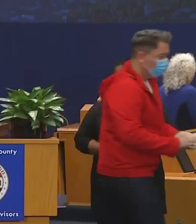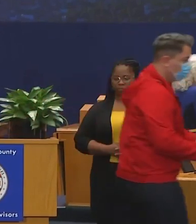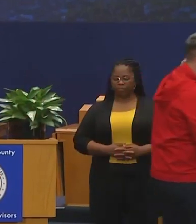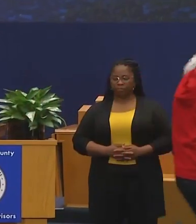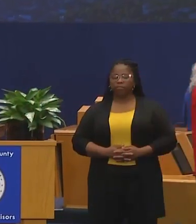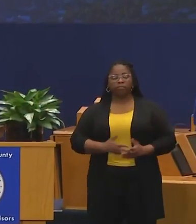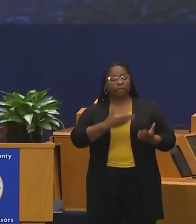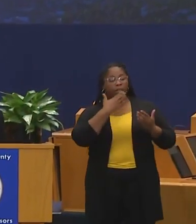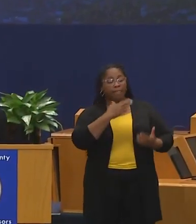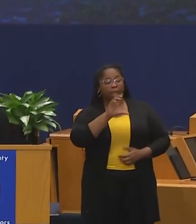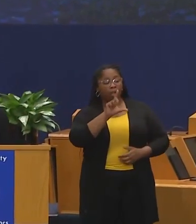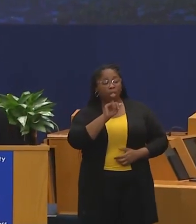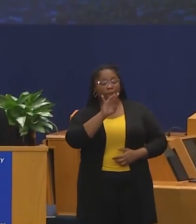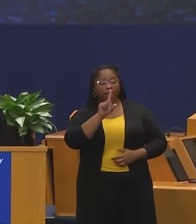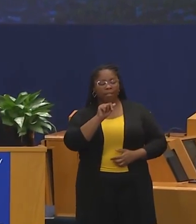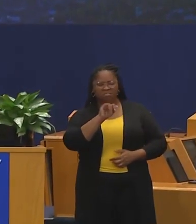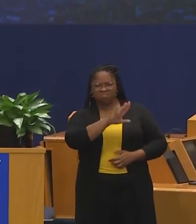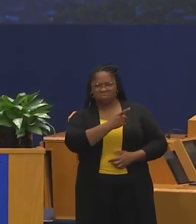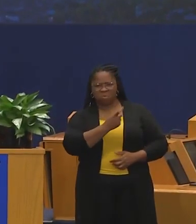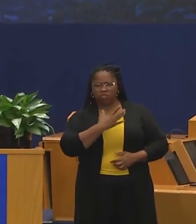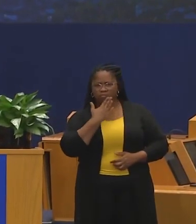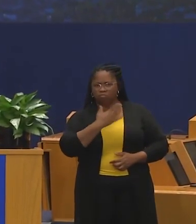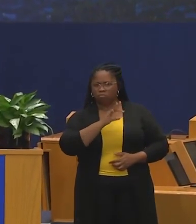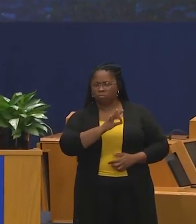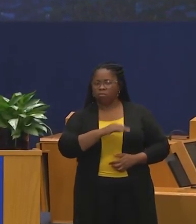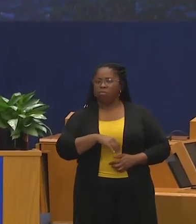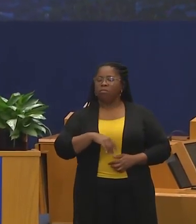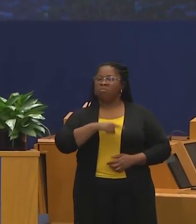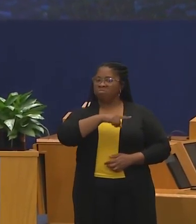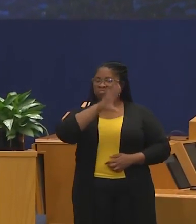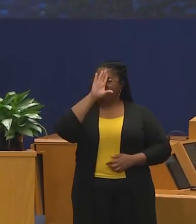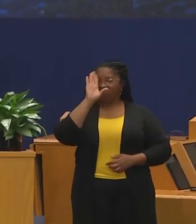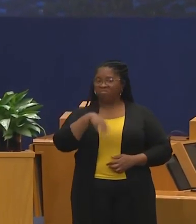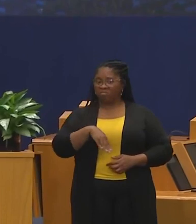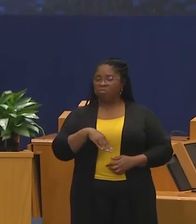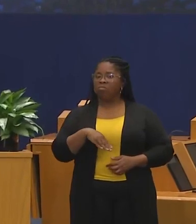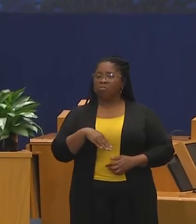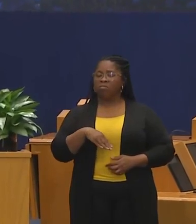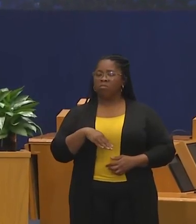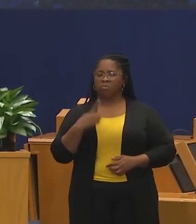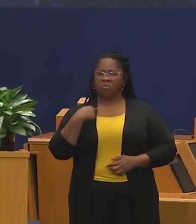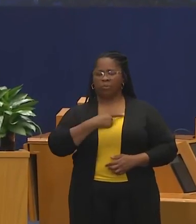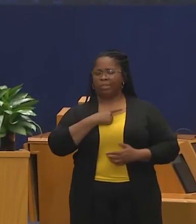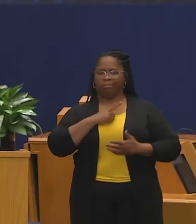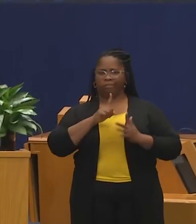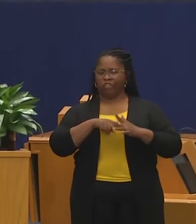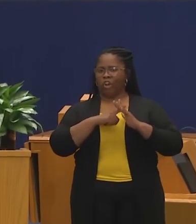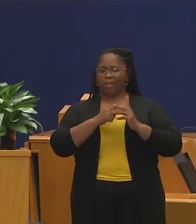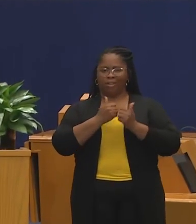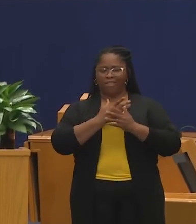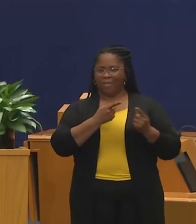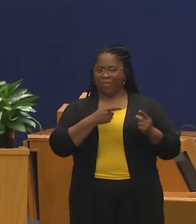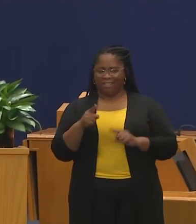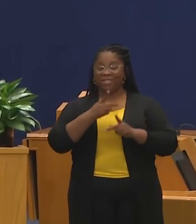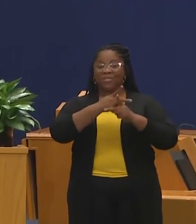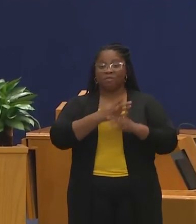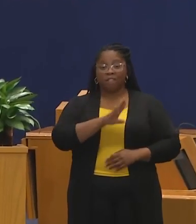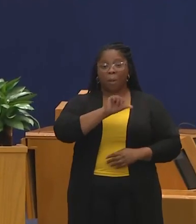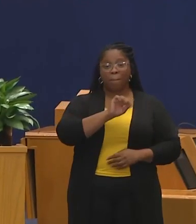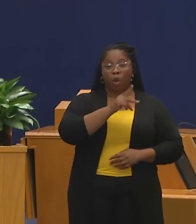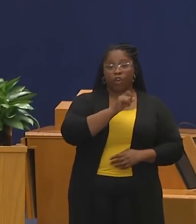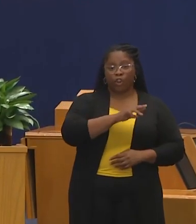Thank you, Claudia, for your question. As you know, when we started down this line, Supervisor Barger and I,